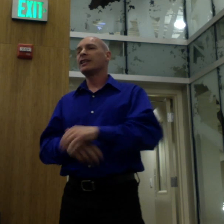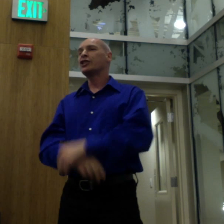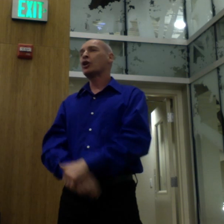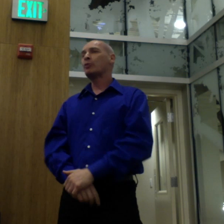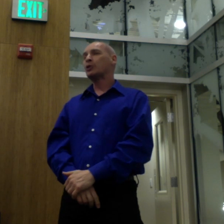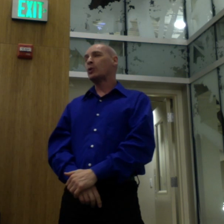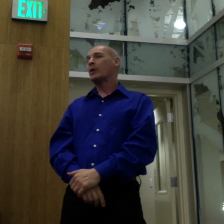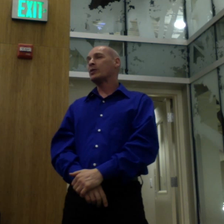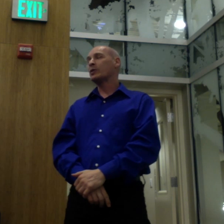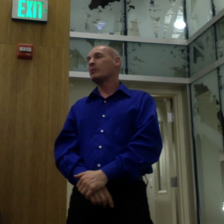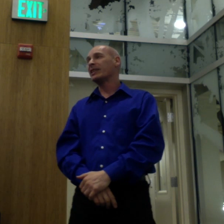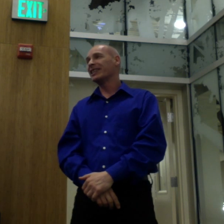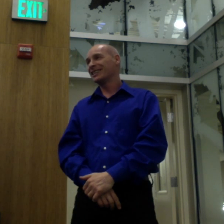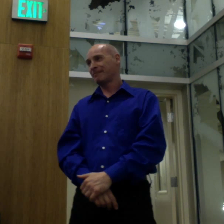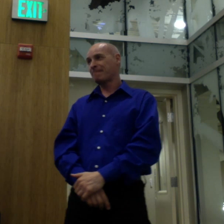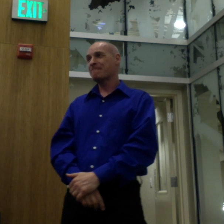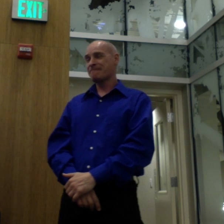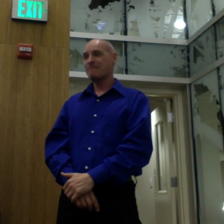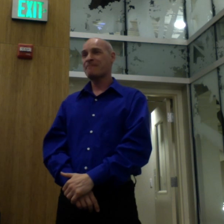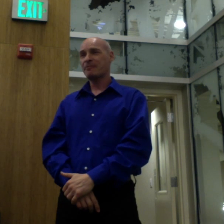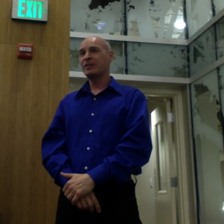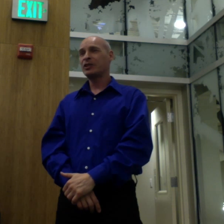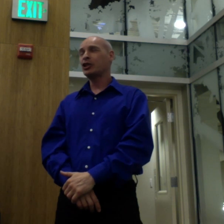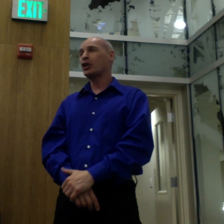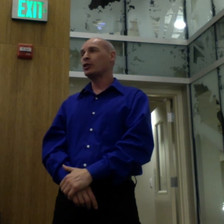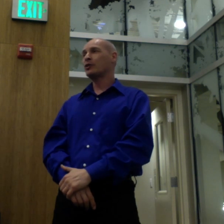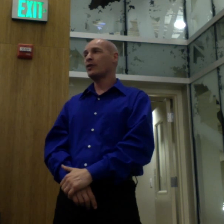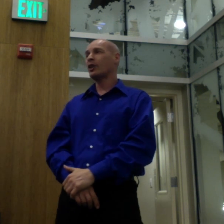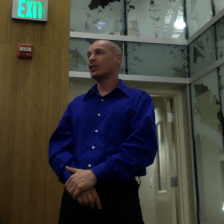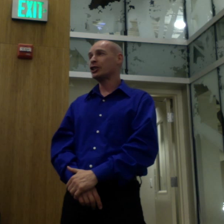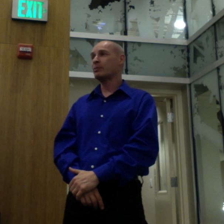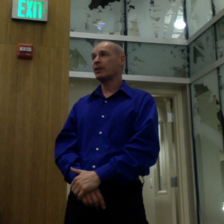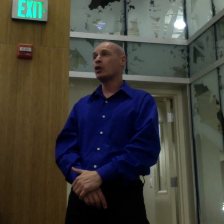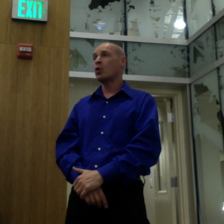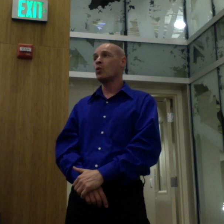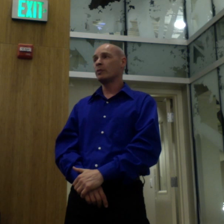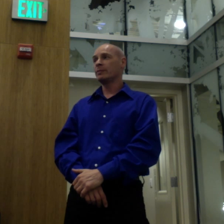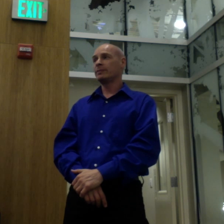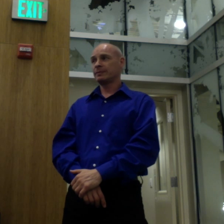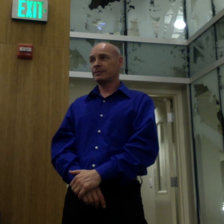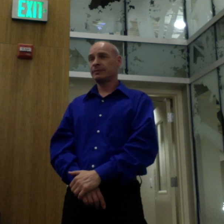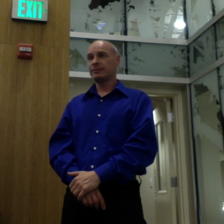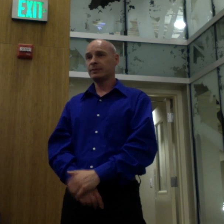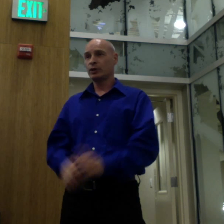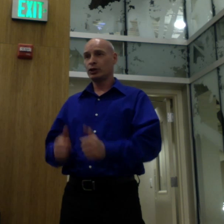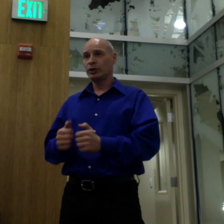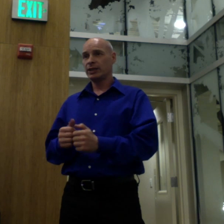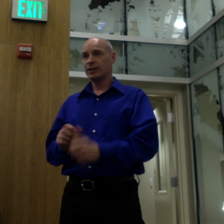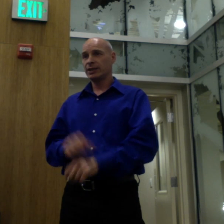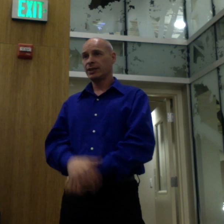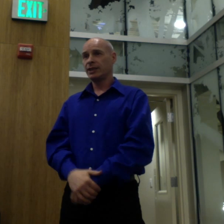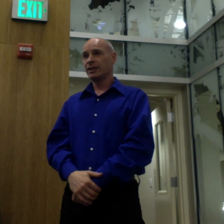Yeah, the interpreter's not always with me, Okay. so she can't use she doesn't make a call. Do you text?